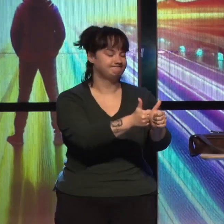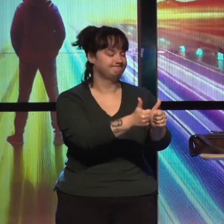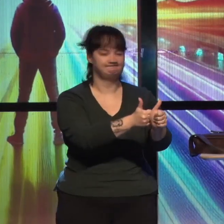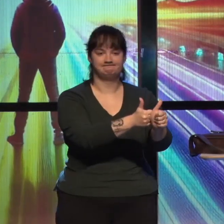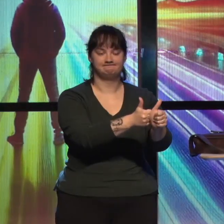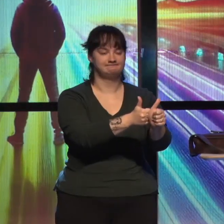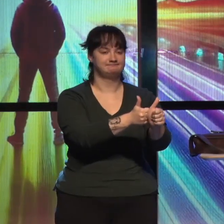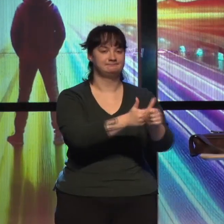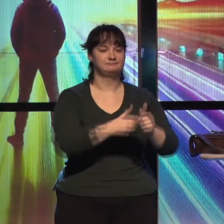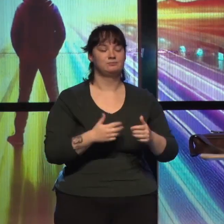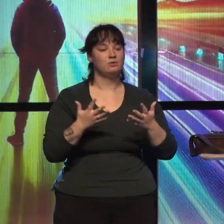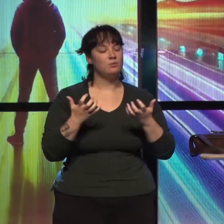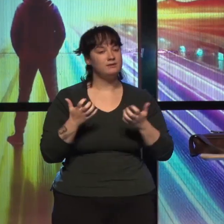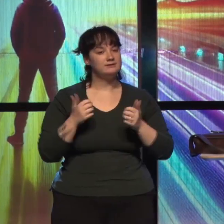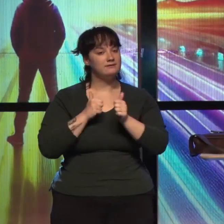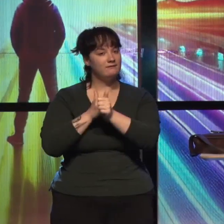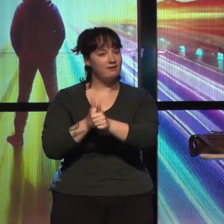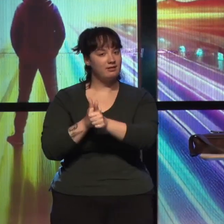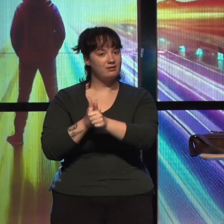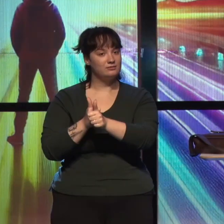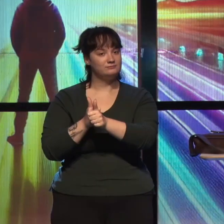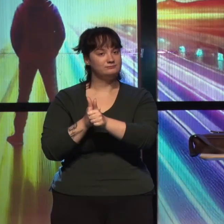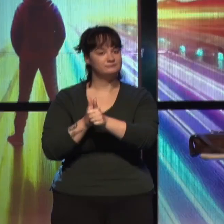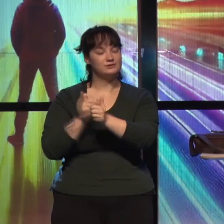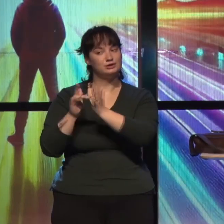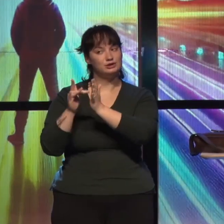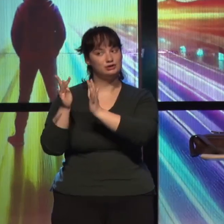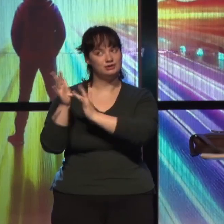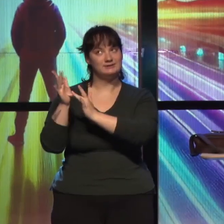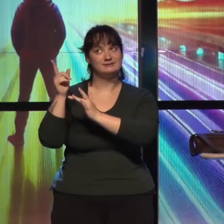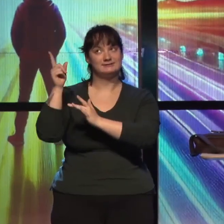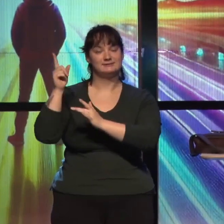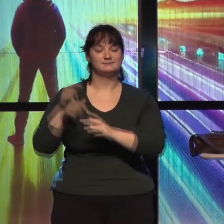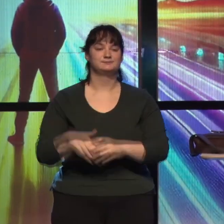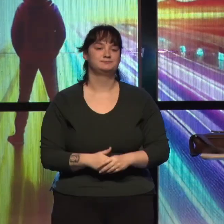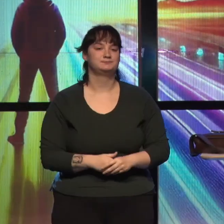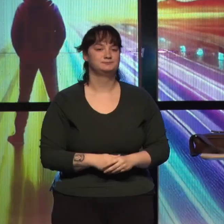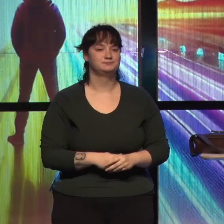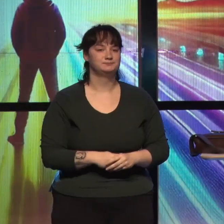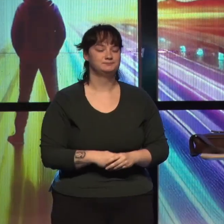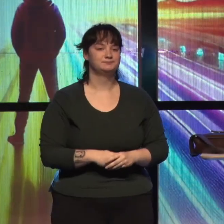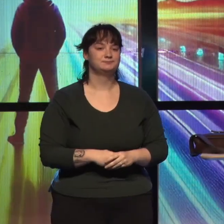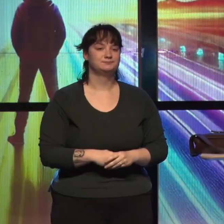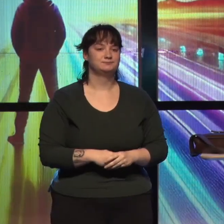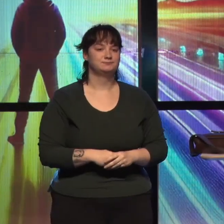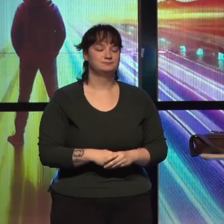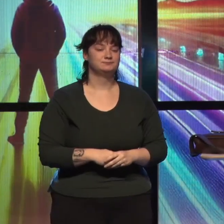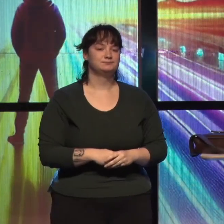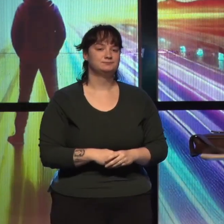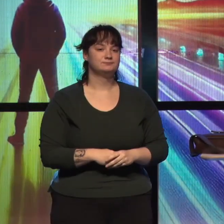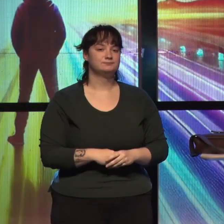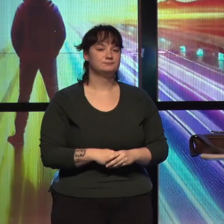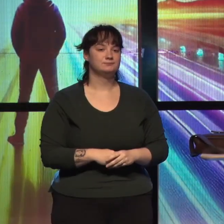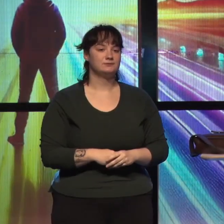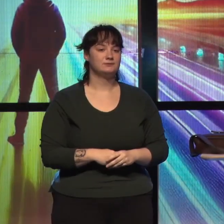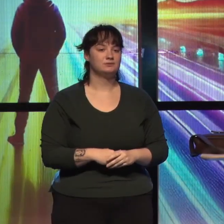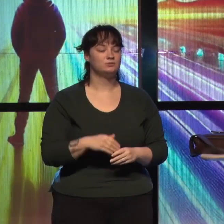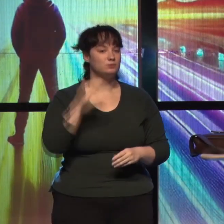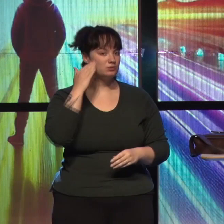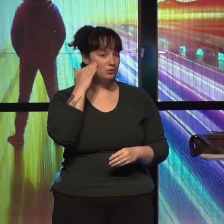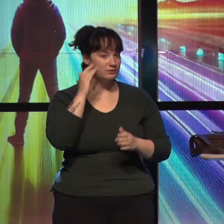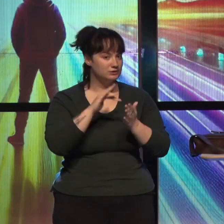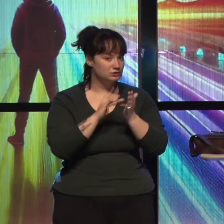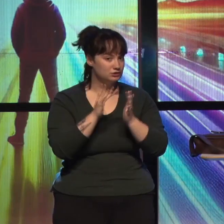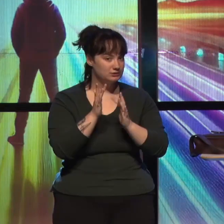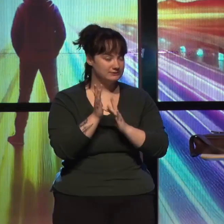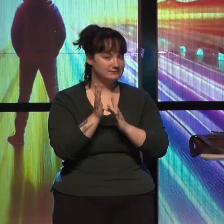Bible. We want to follow the Jesus we see revealed in the Bible, right? And we recognize Jesus as our icon of God, Jesus as